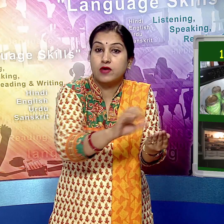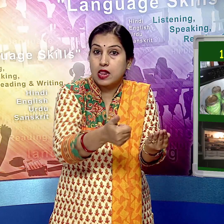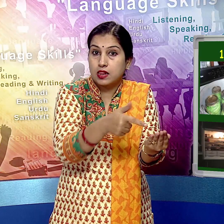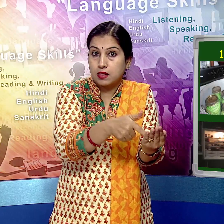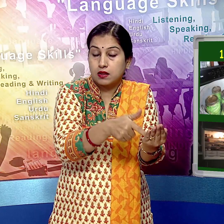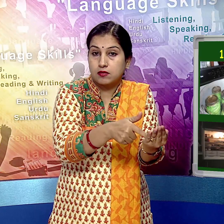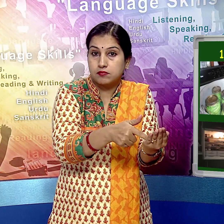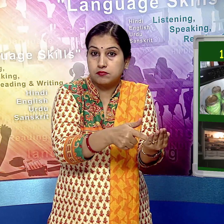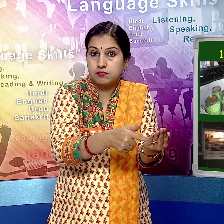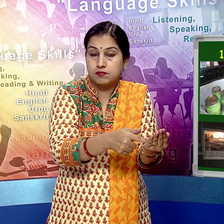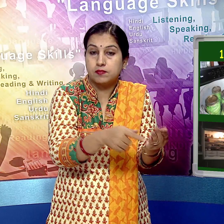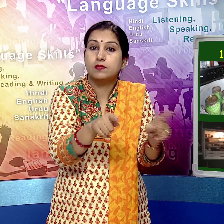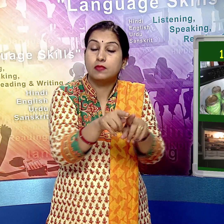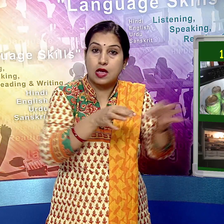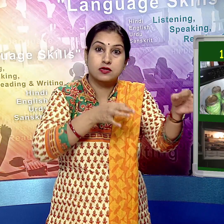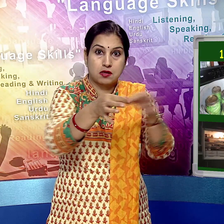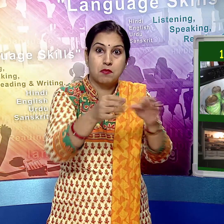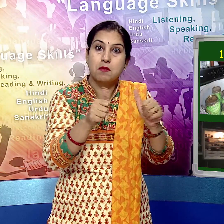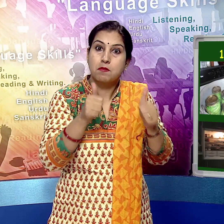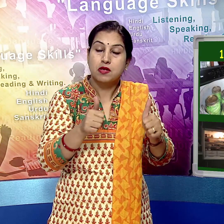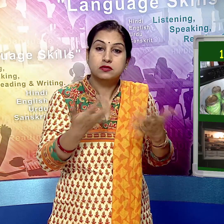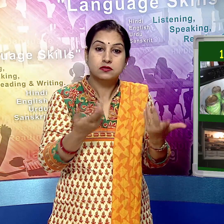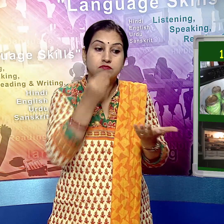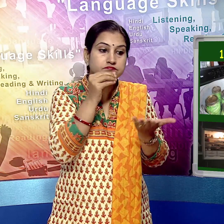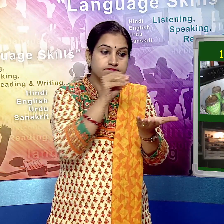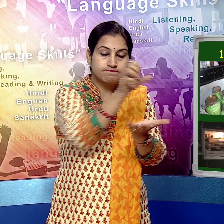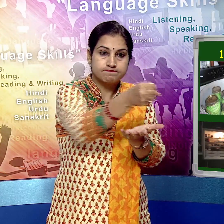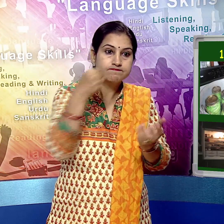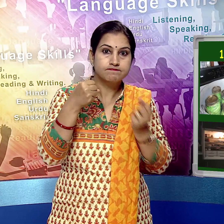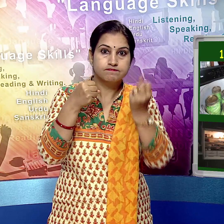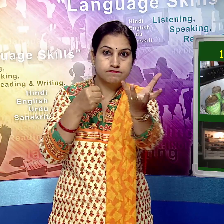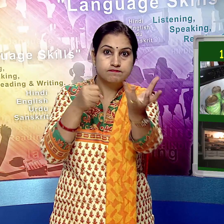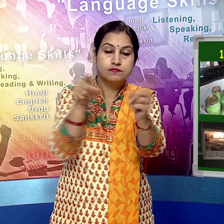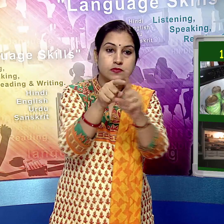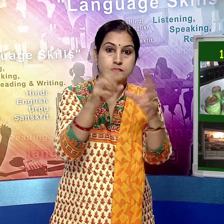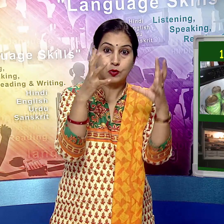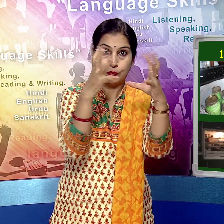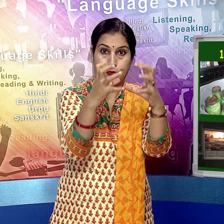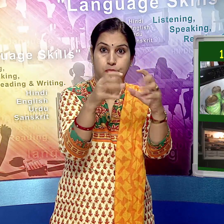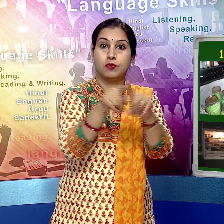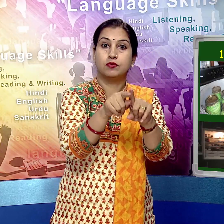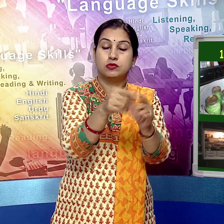is also an example of preservation by cold atmosphere